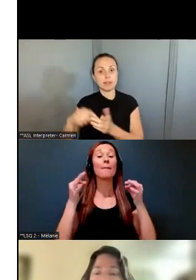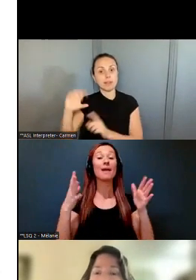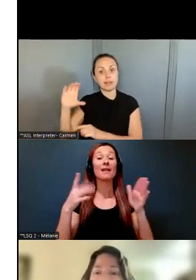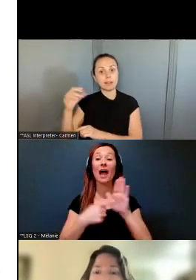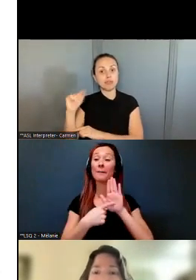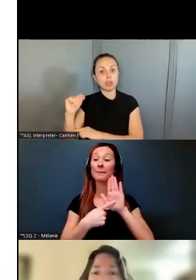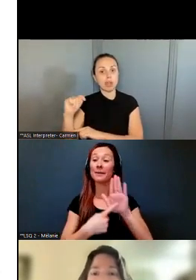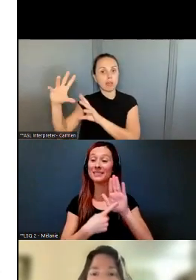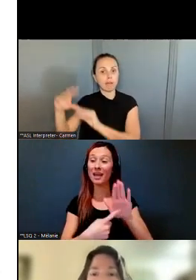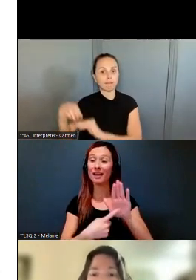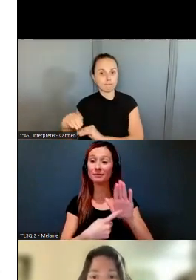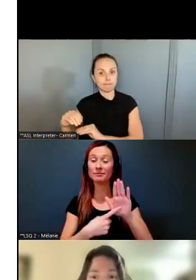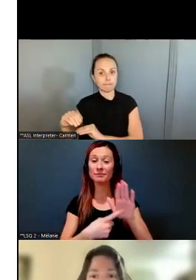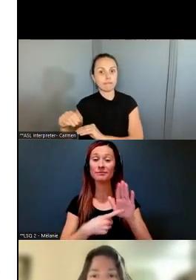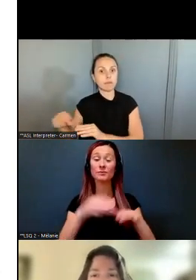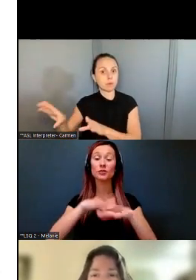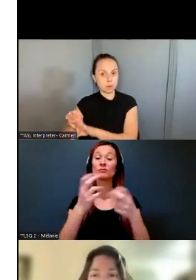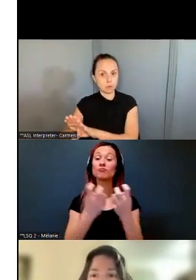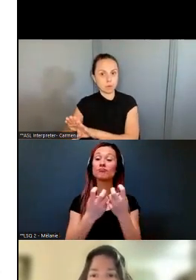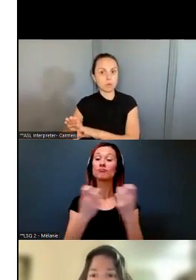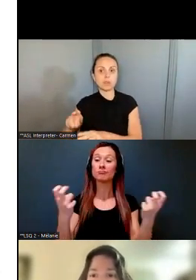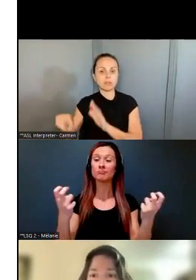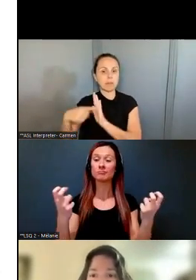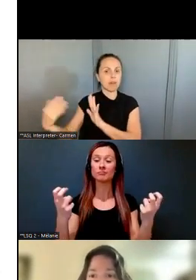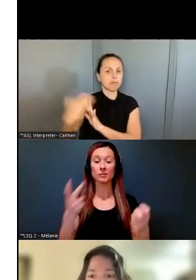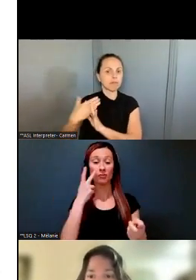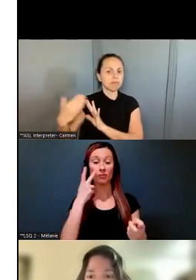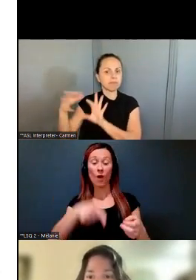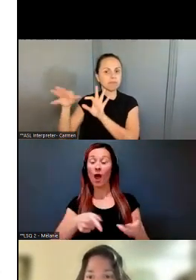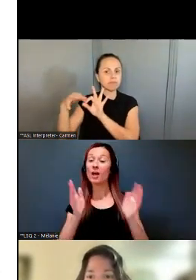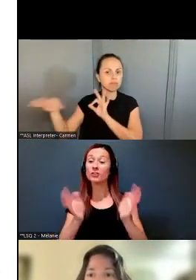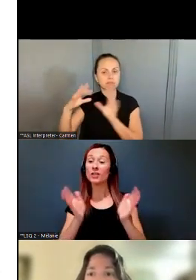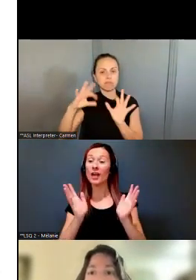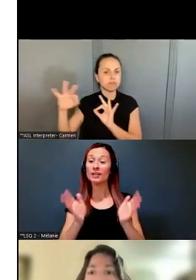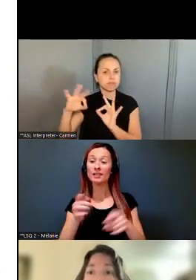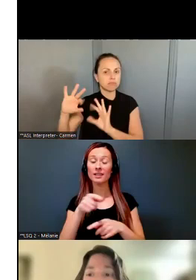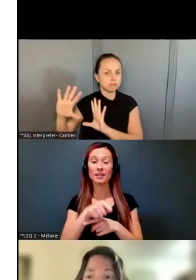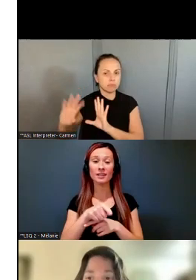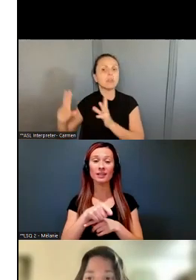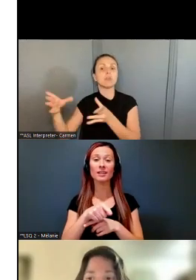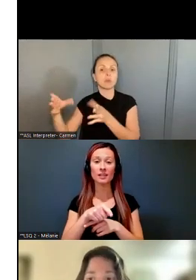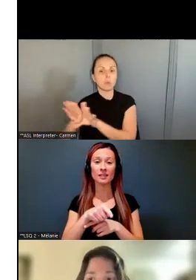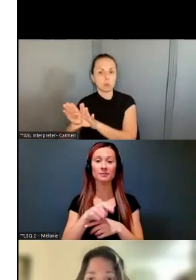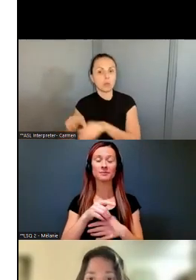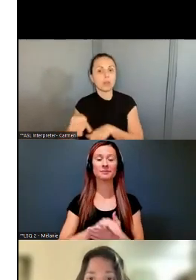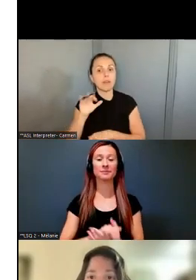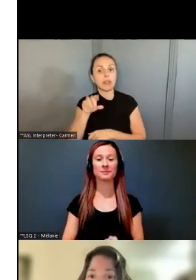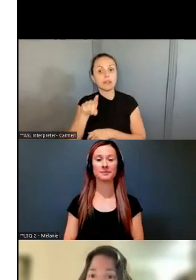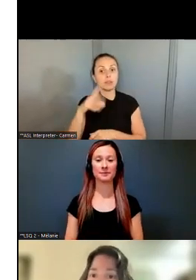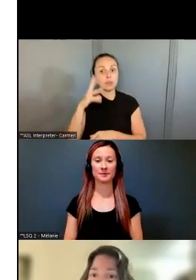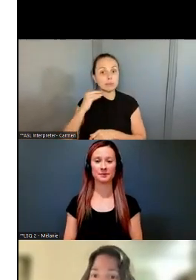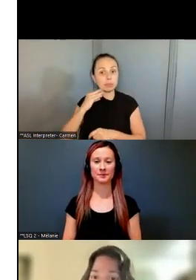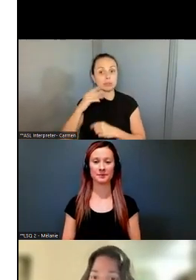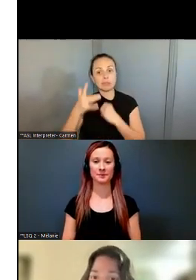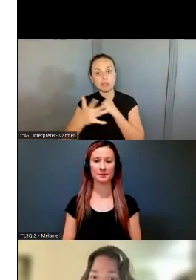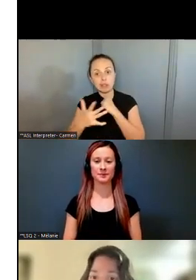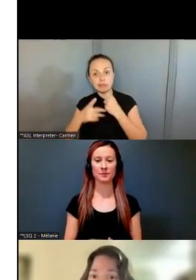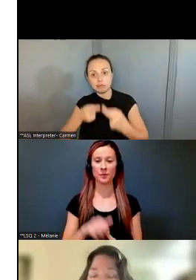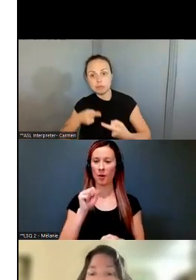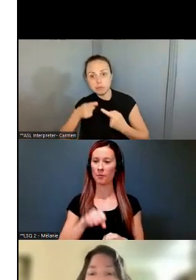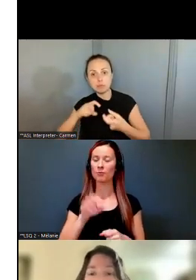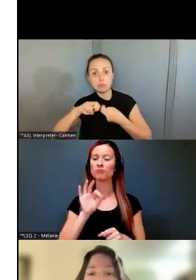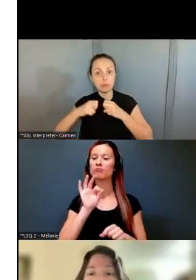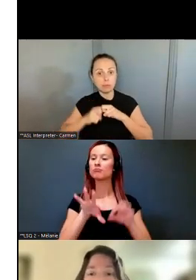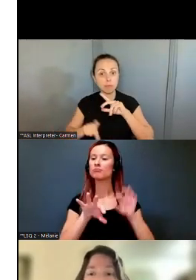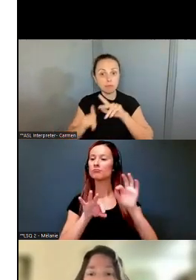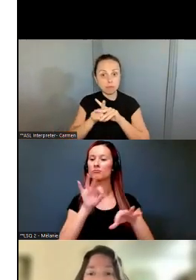the chat closed to the public as it can be really disruptive to other participants. If you are experiencing technical difficulties,